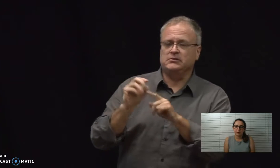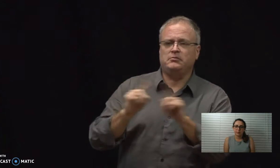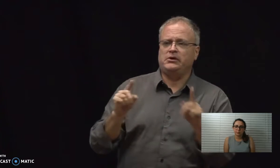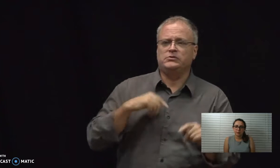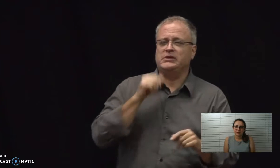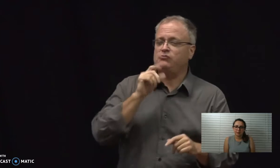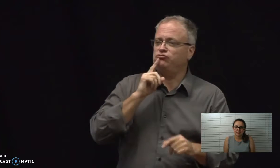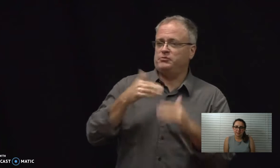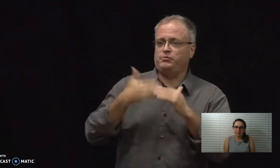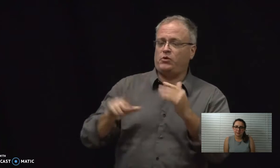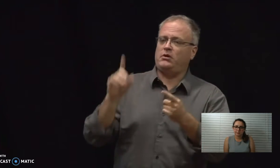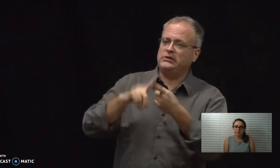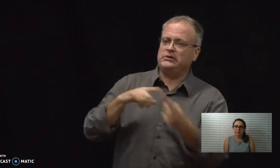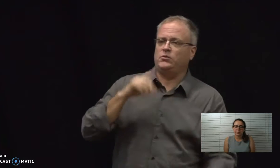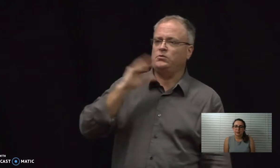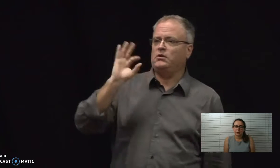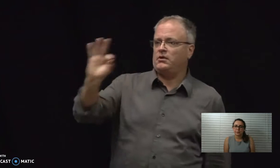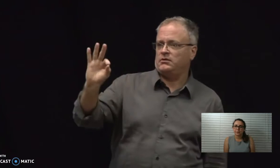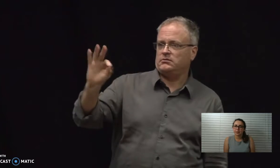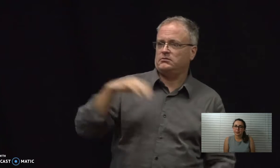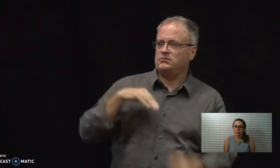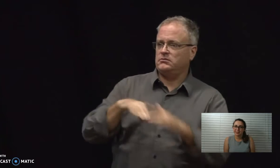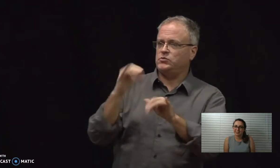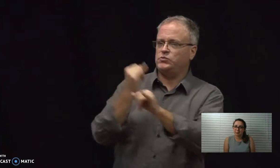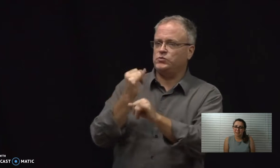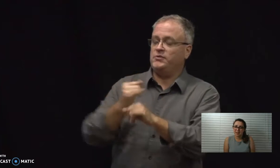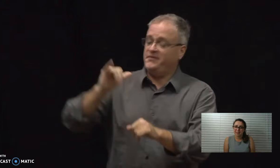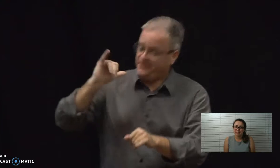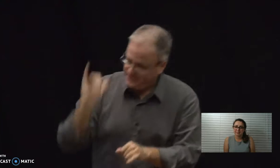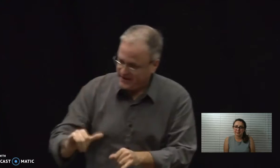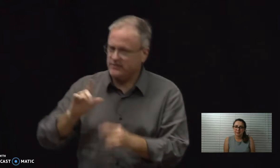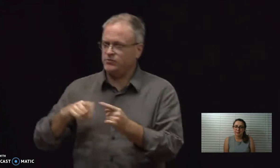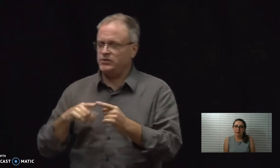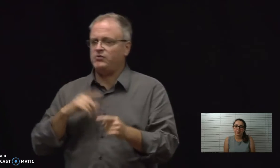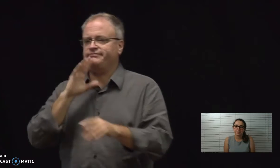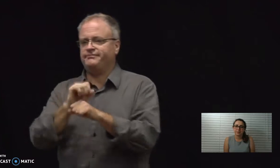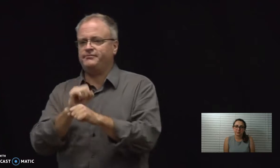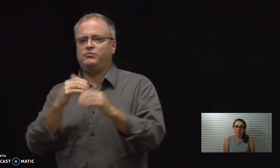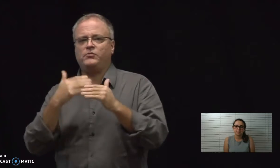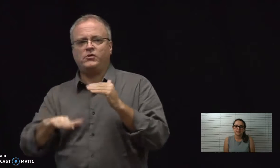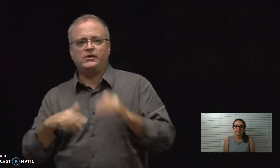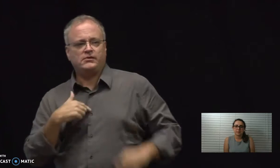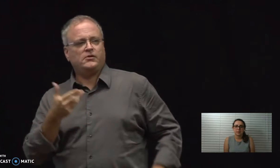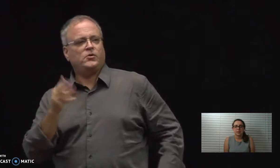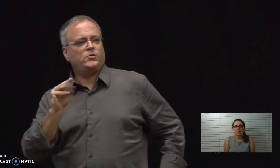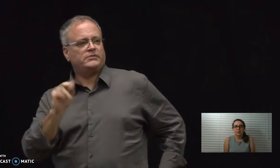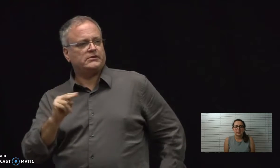So, I was born in 1960, but I wasn't really born until I was 9, and I entered the deaf school.